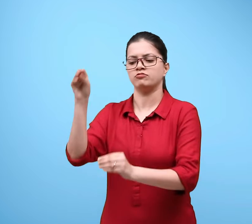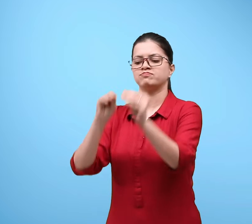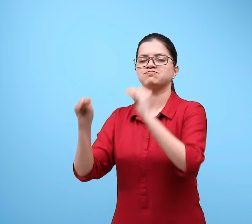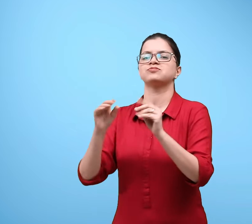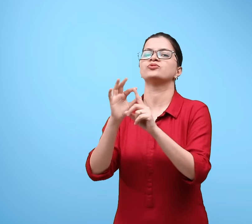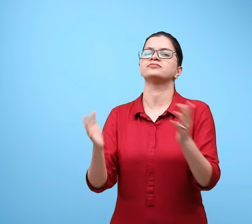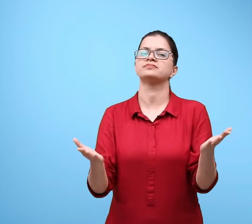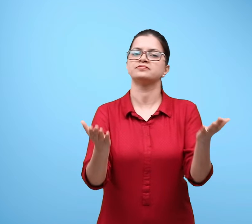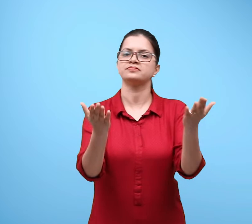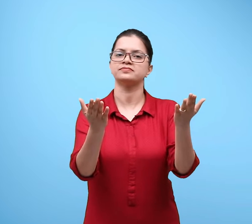Table 4.3.